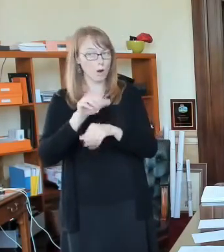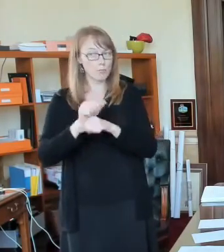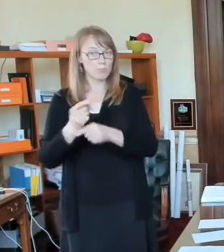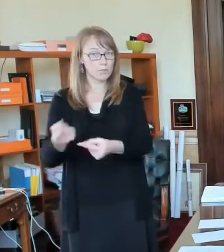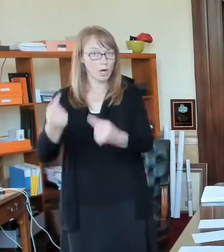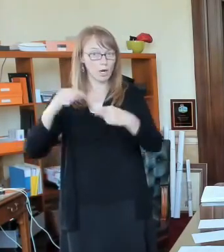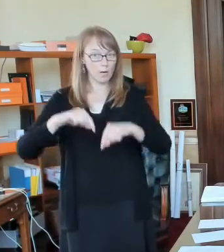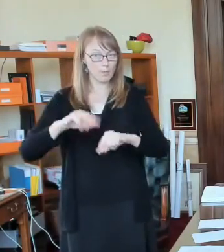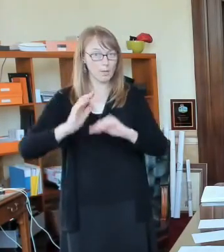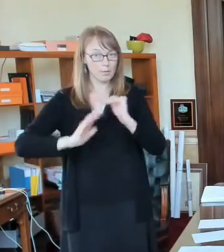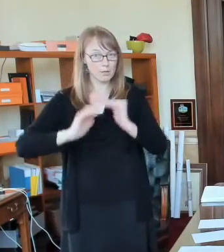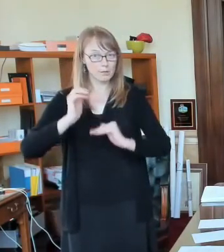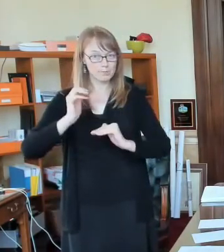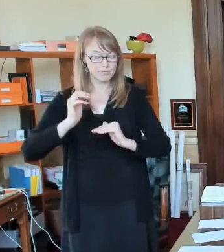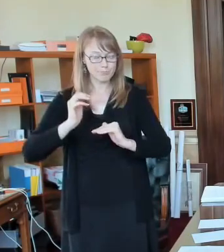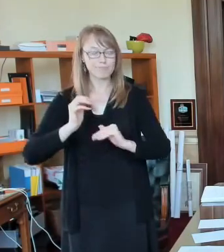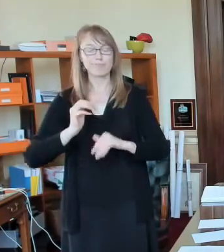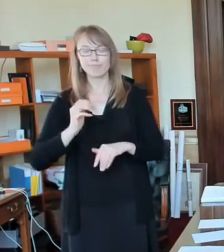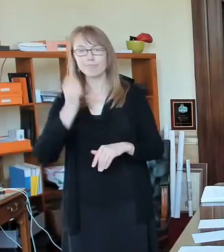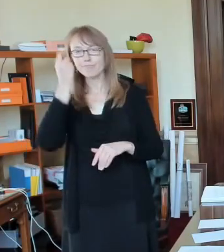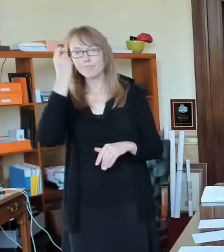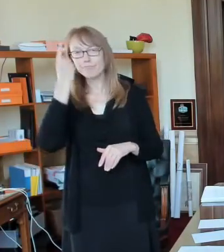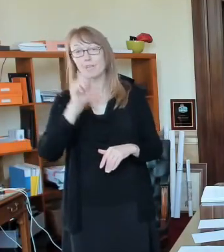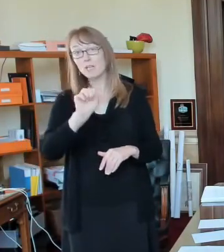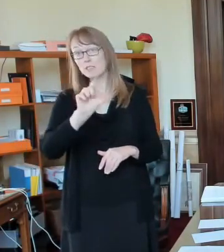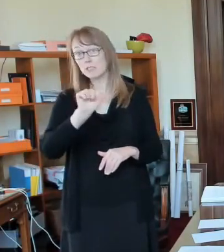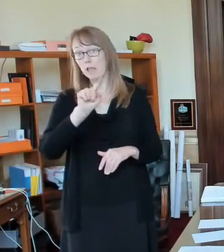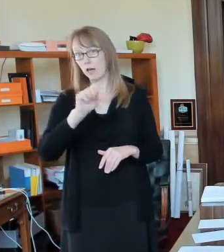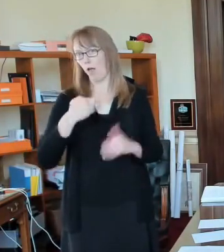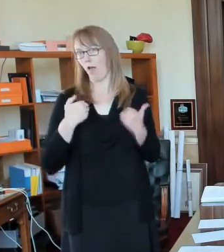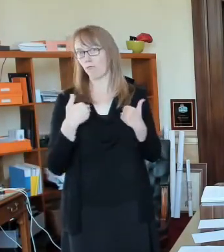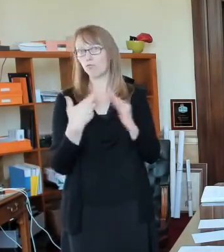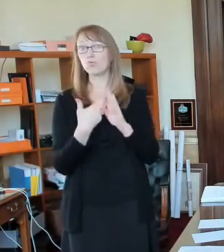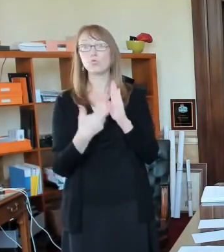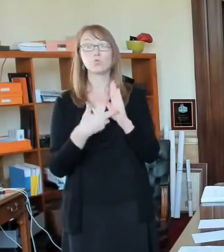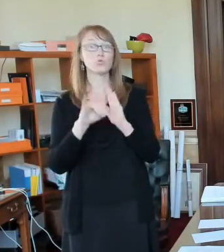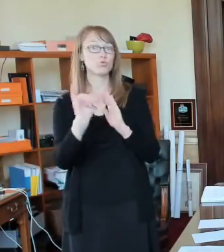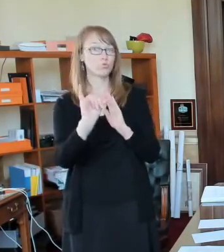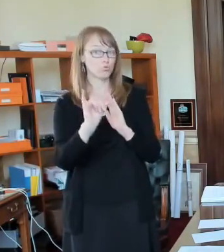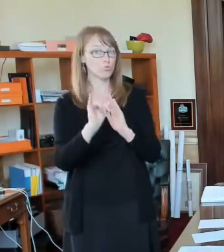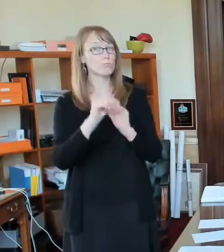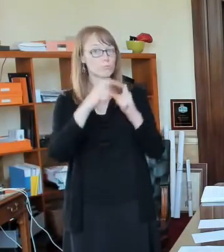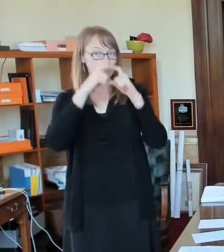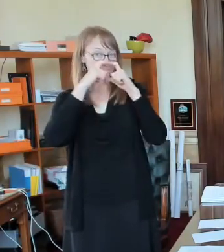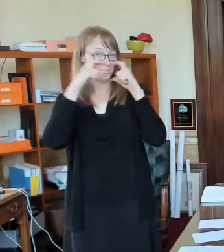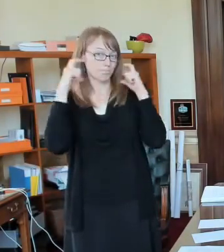can be socially distanced, and you got to wear a mask if you're going to go to Slate. So